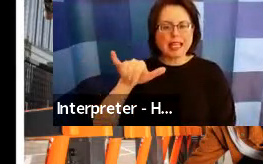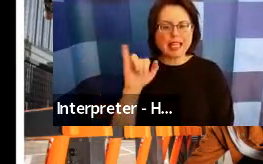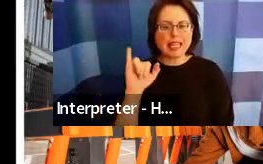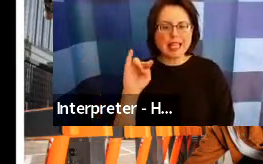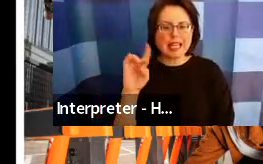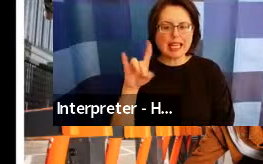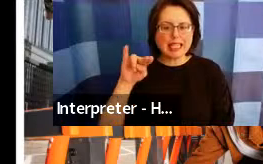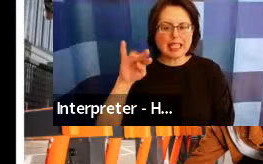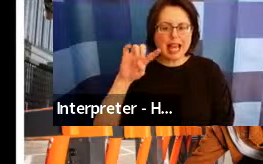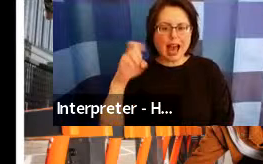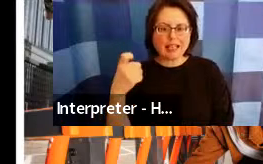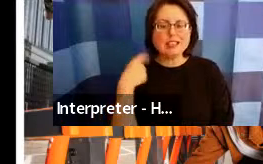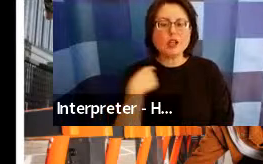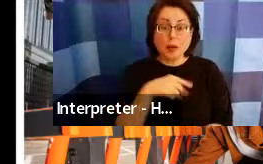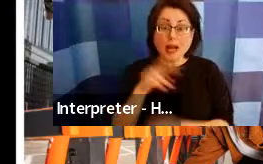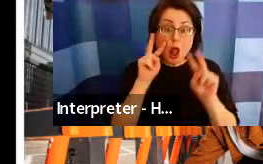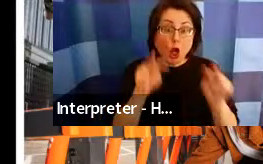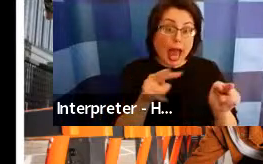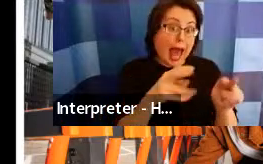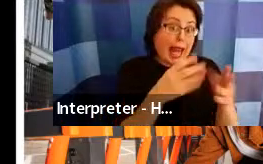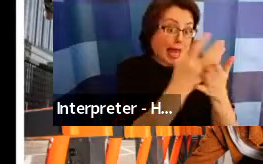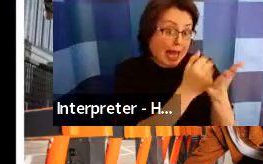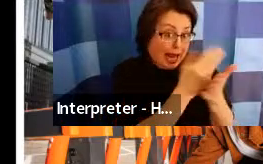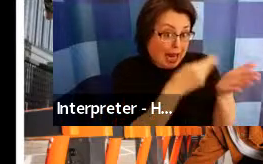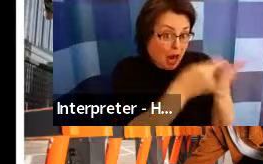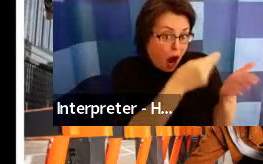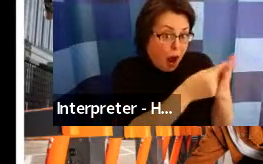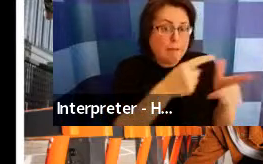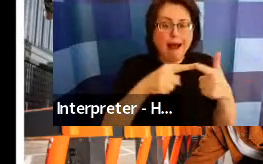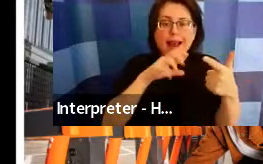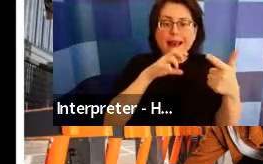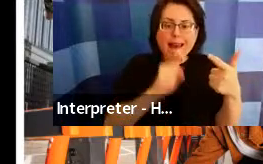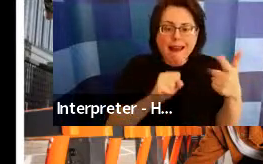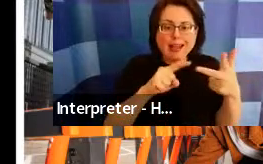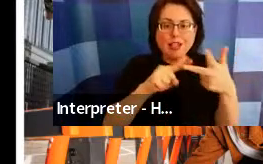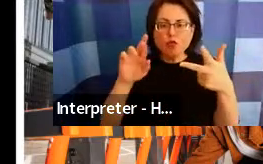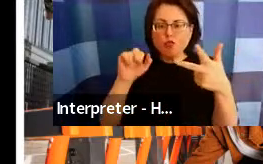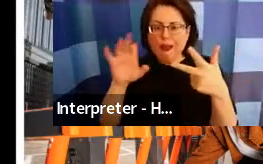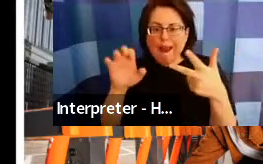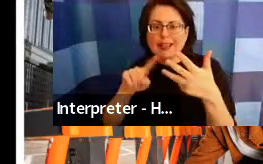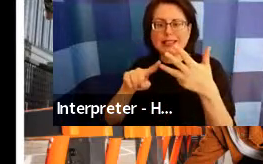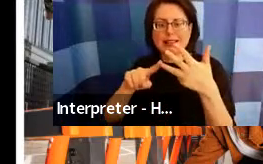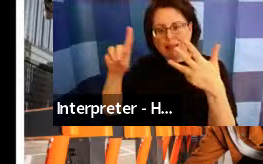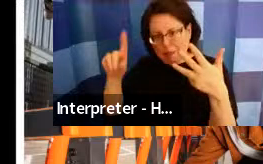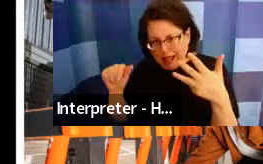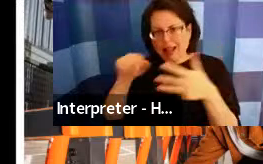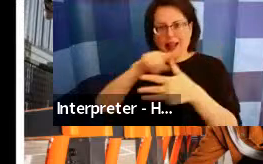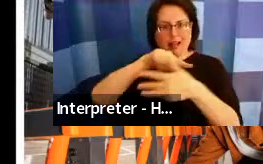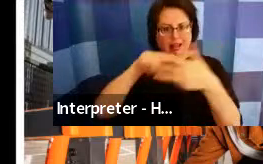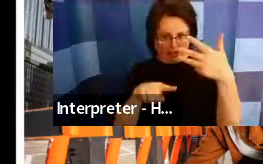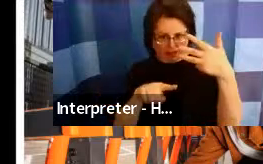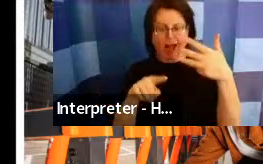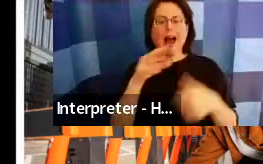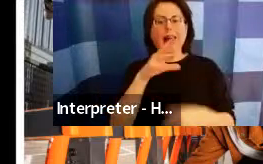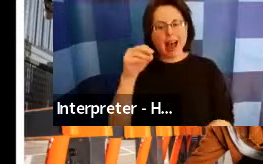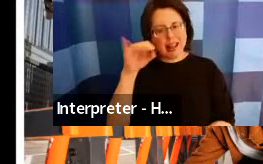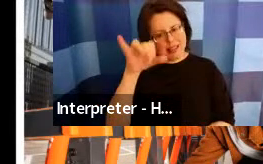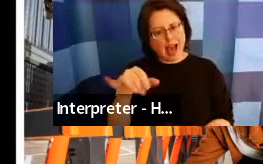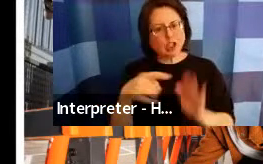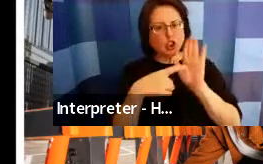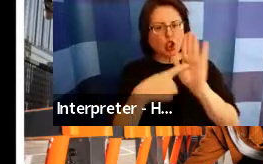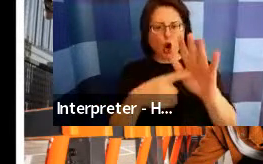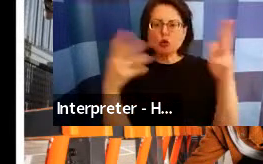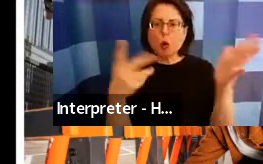income status, age, race, ability as well, to determine what is the demand